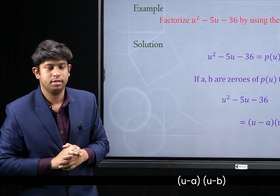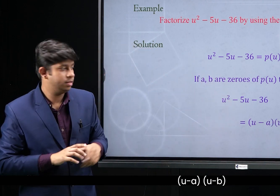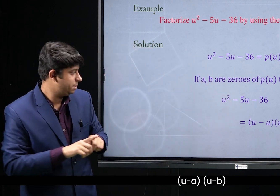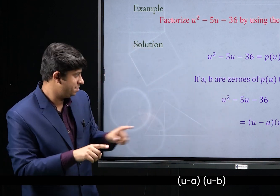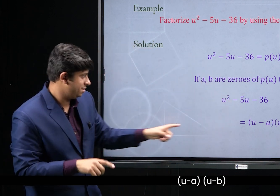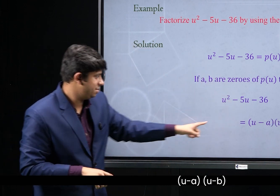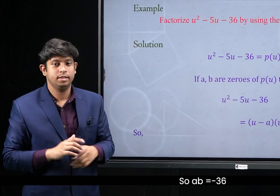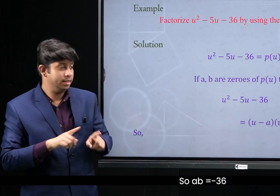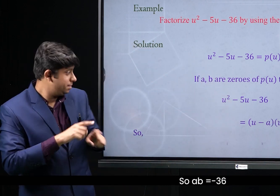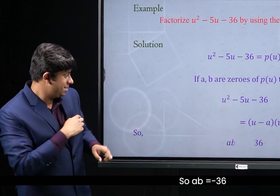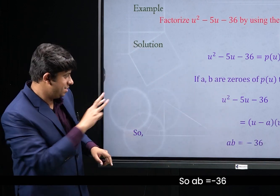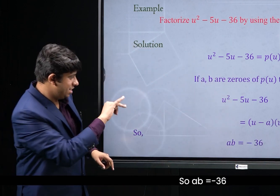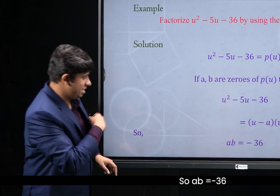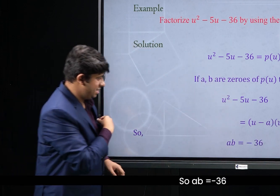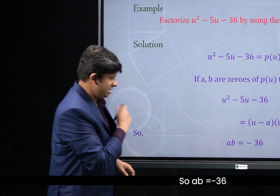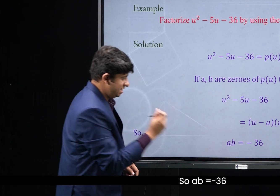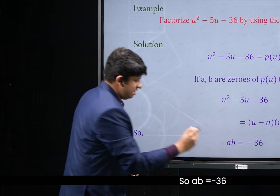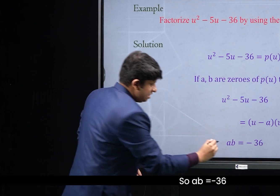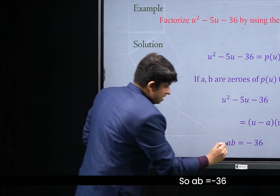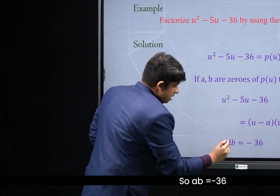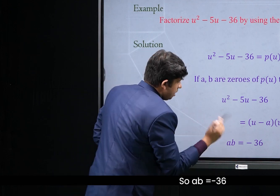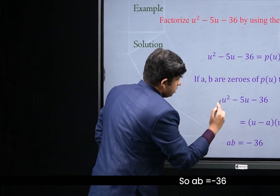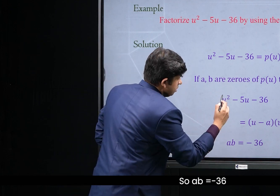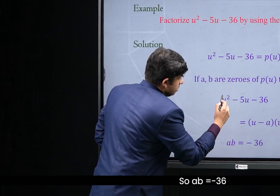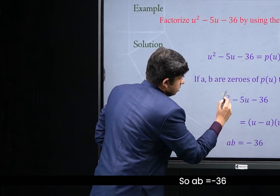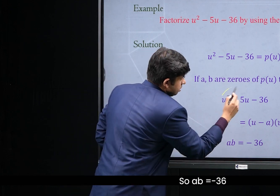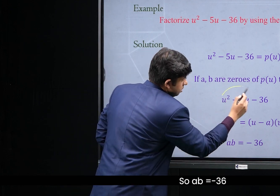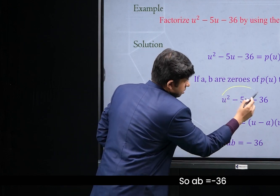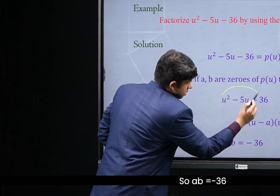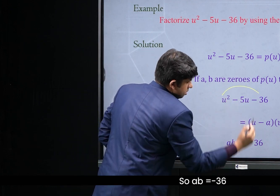b. So, ab is equal to minus 36.